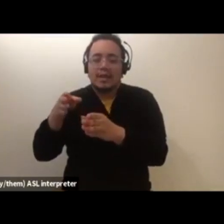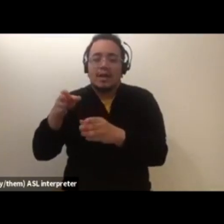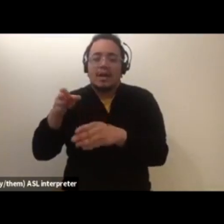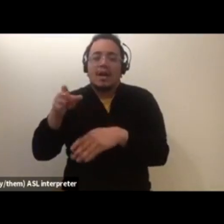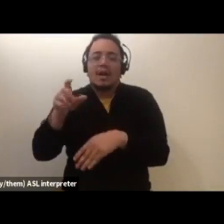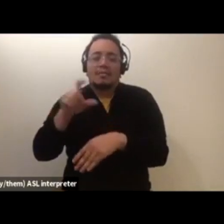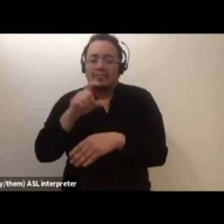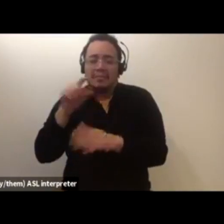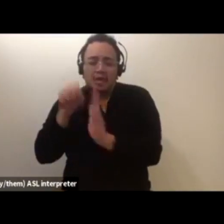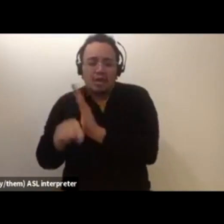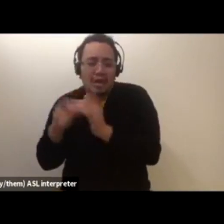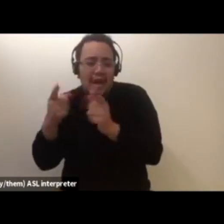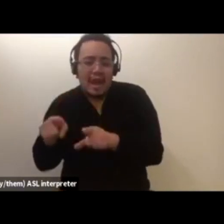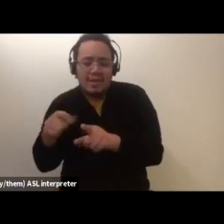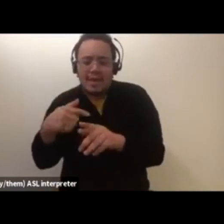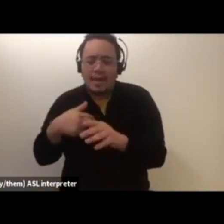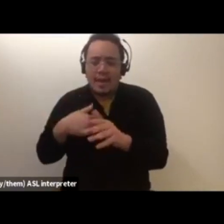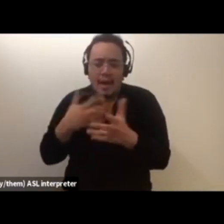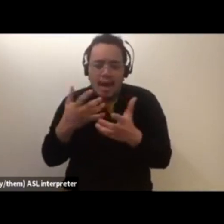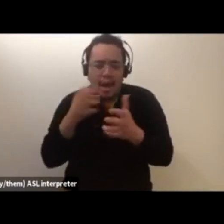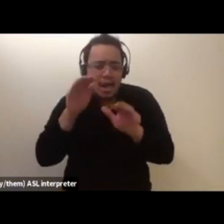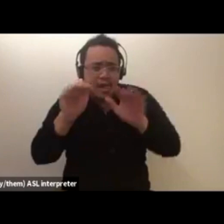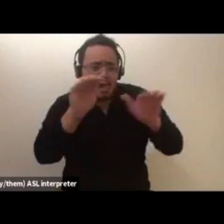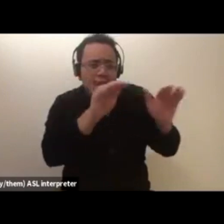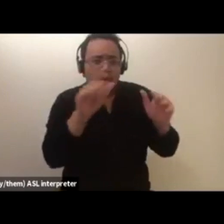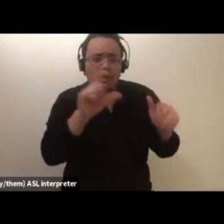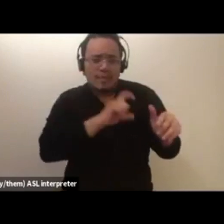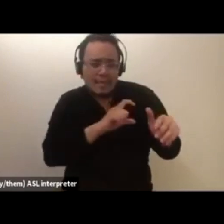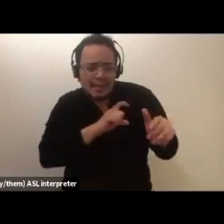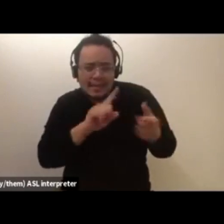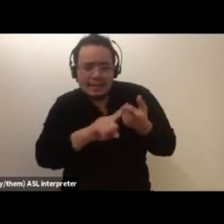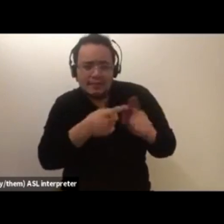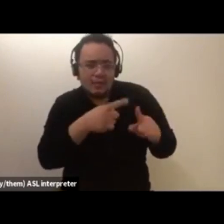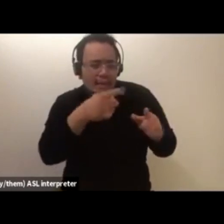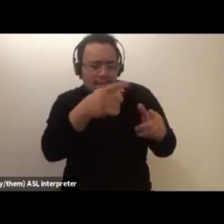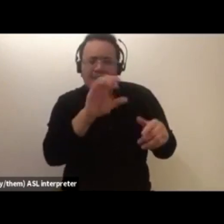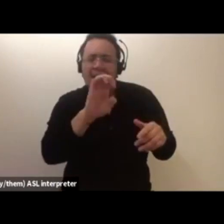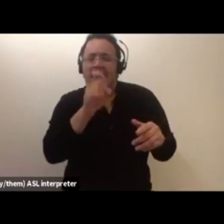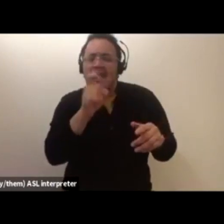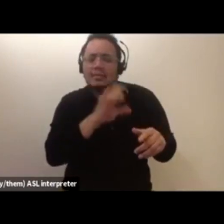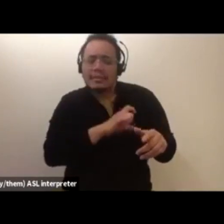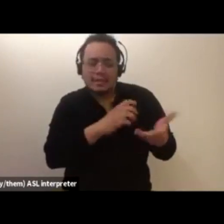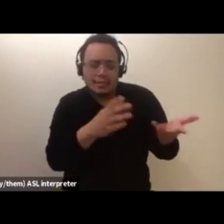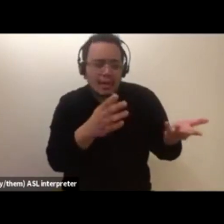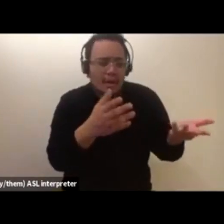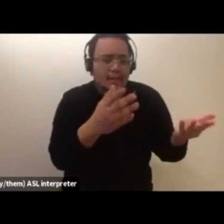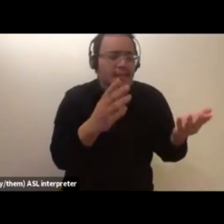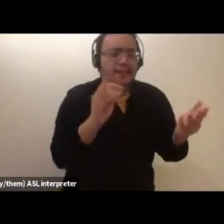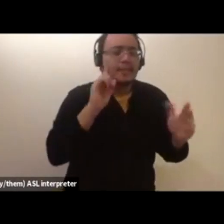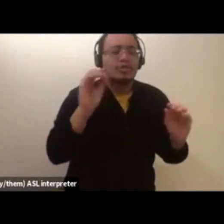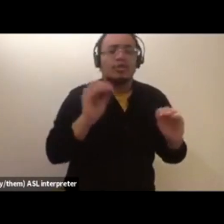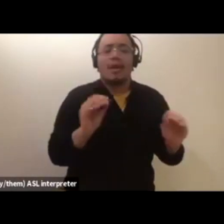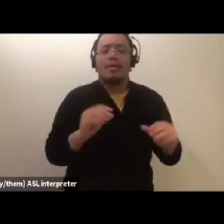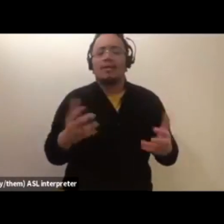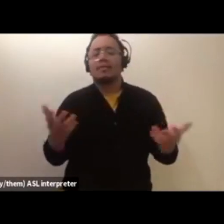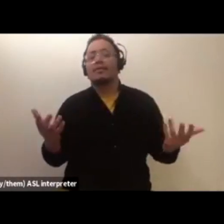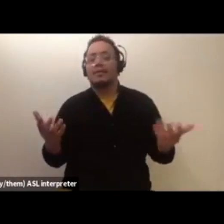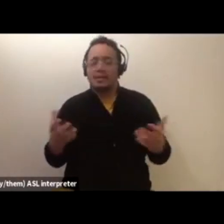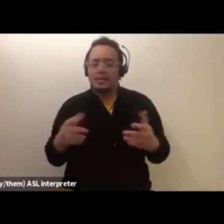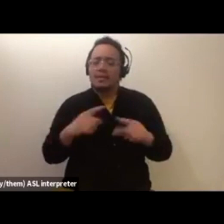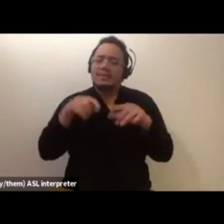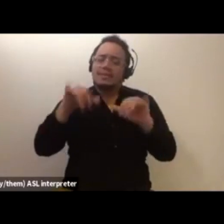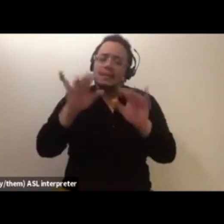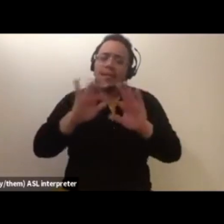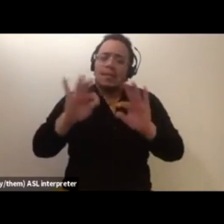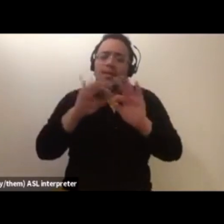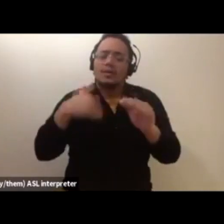right? Because I get very passionate when it comes down to violence. It's just, it's sad. I think we're all tired of mourning. We're all tired of visuals. We're